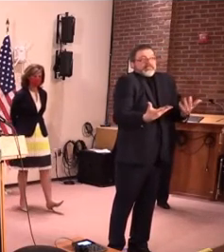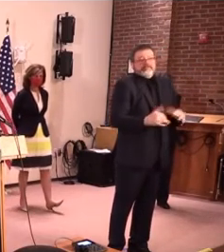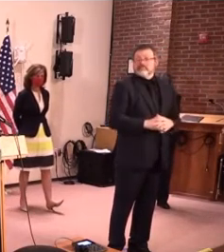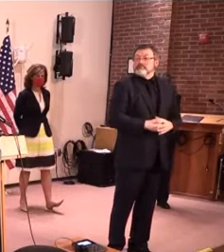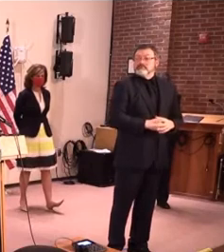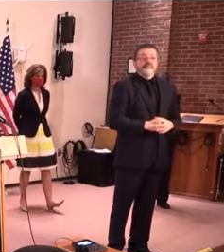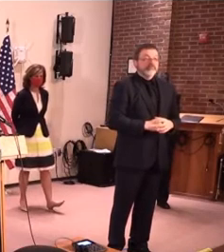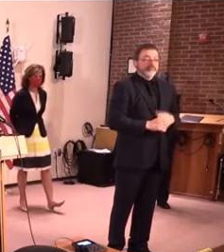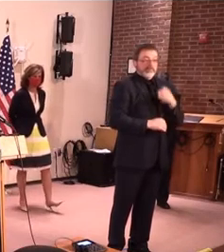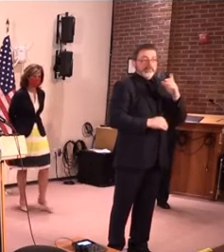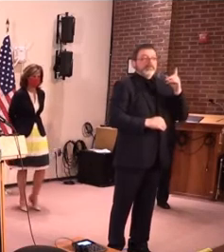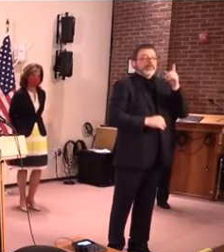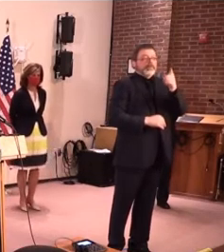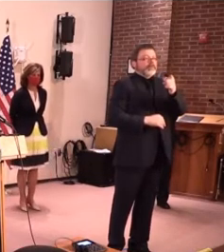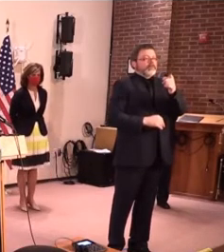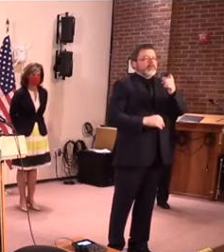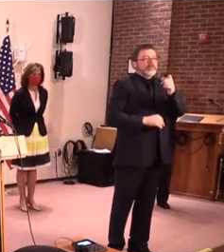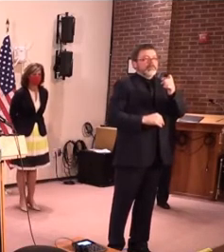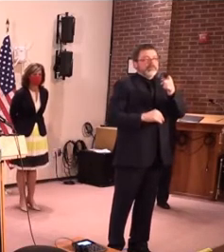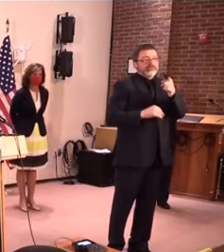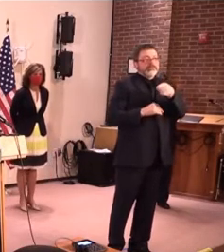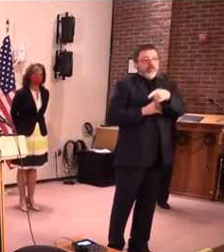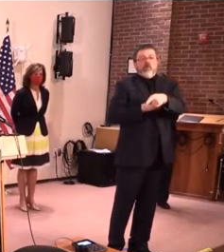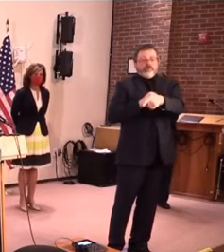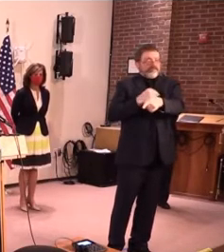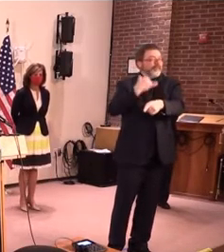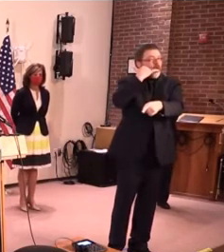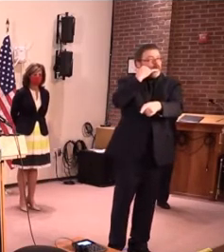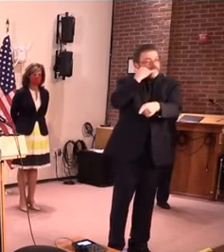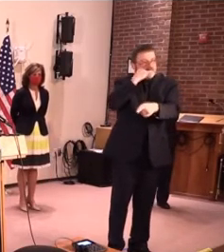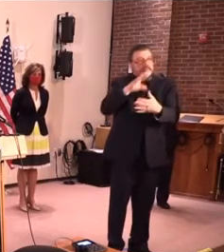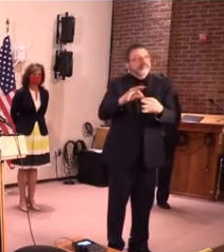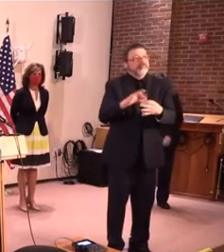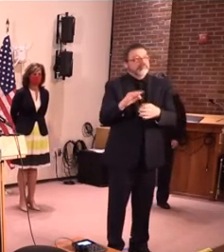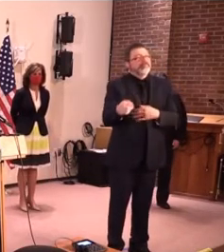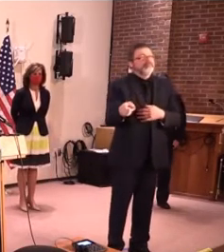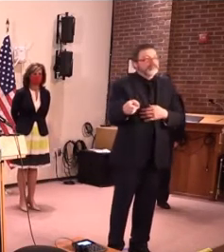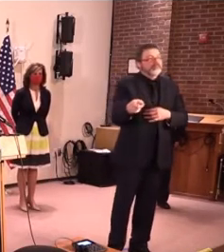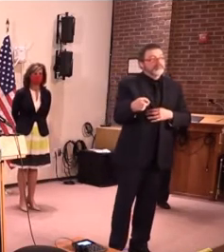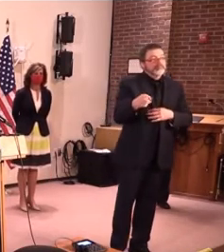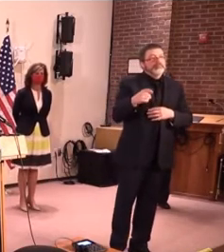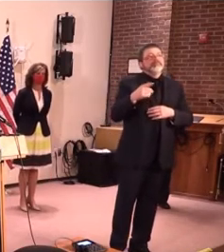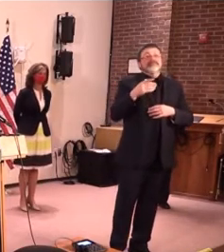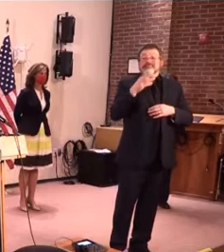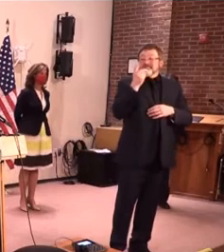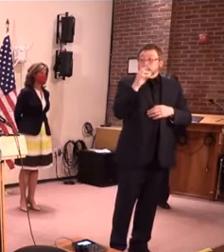in the room, even though he didn't have any remarks today. We'll start with Kat at WCAX.